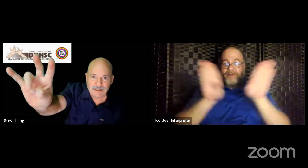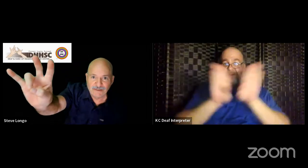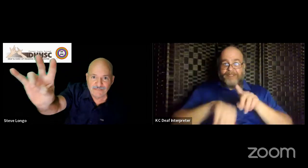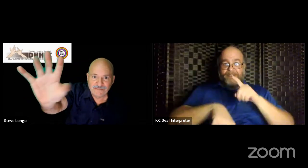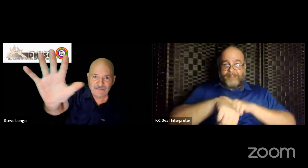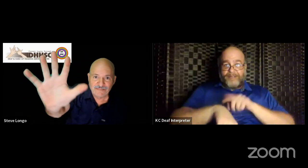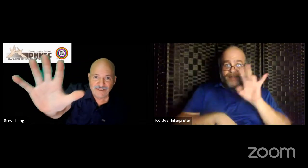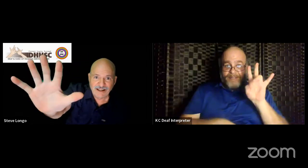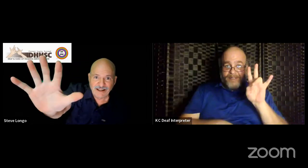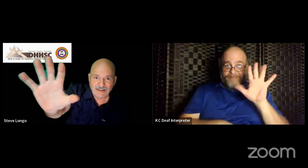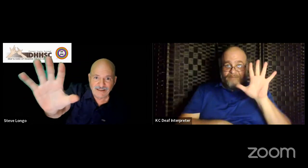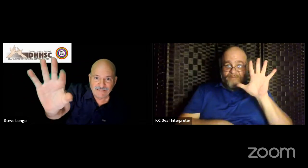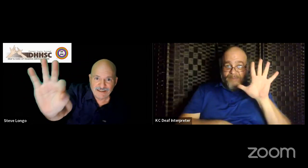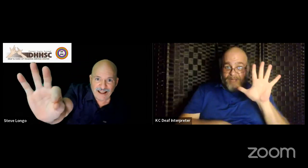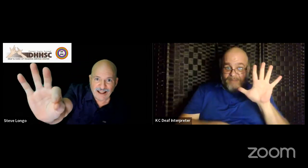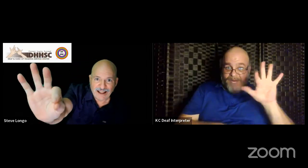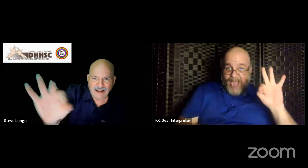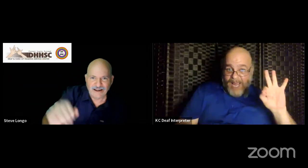at